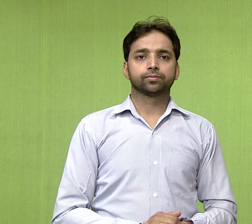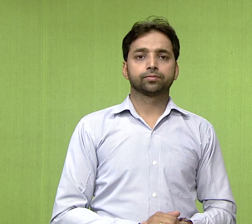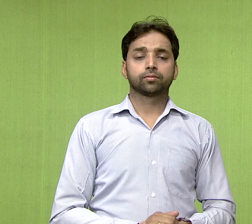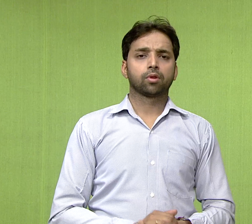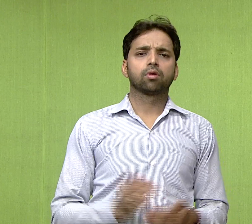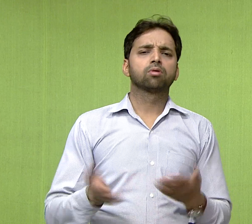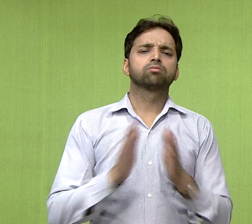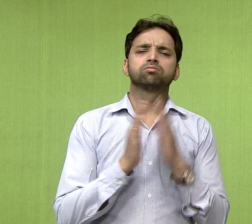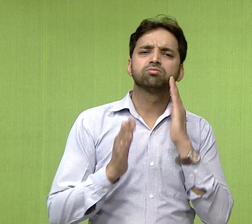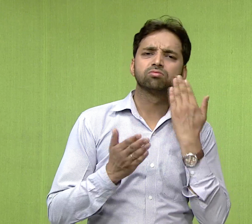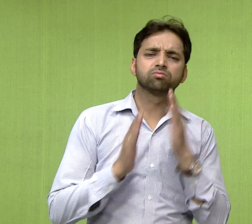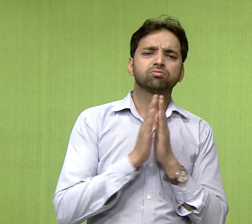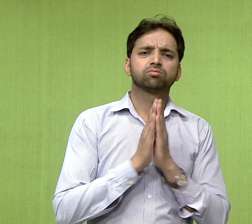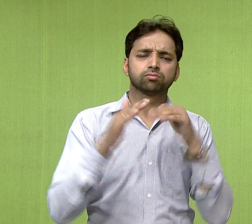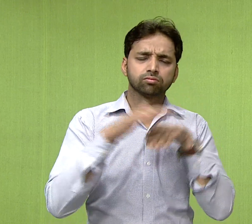When you pray to a particular god,